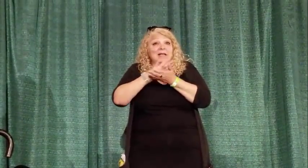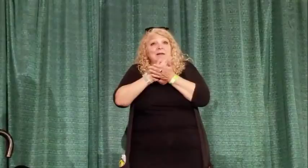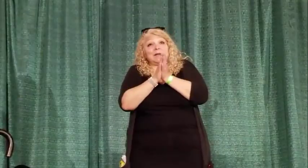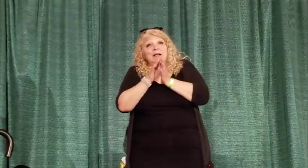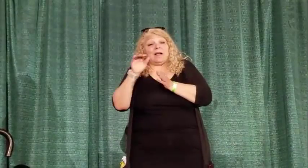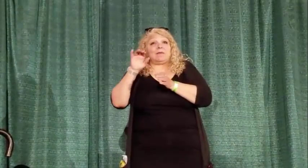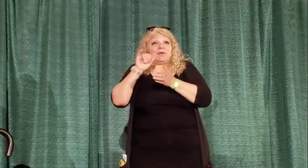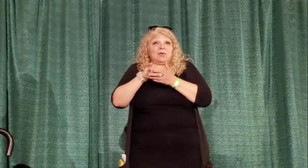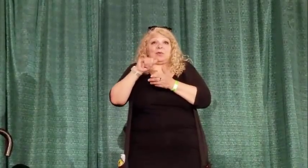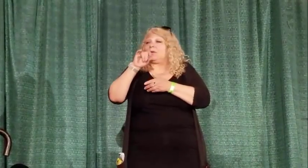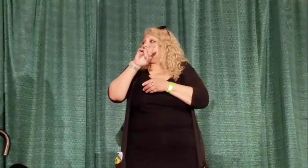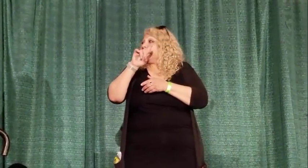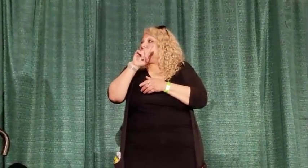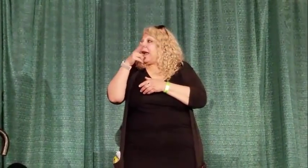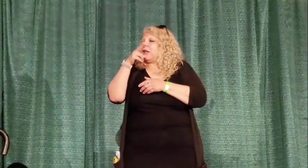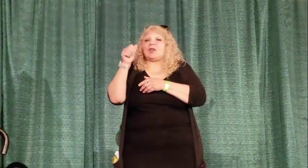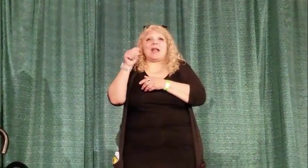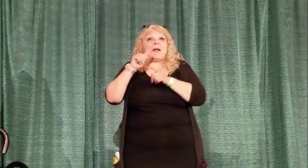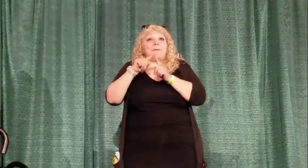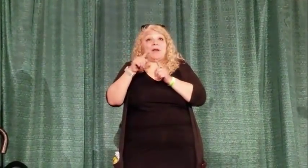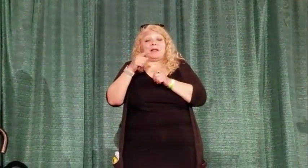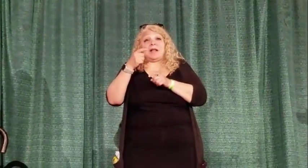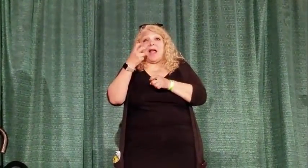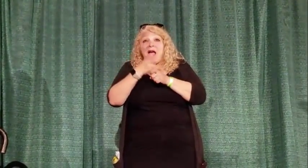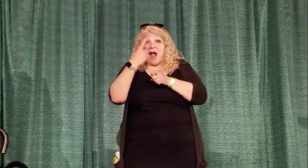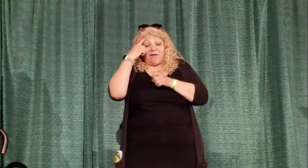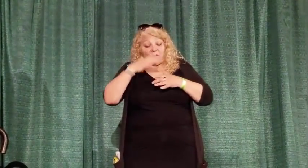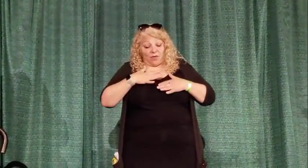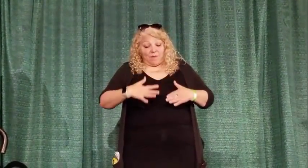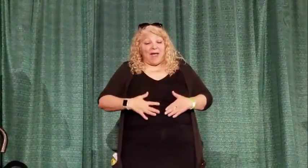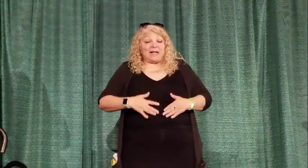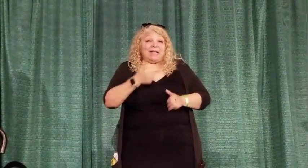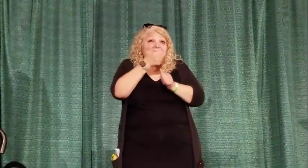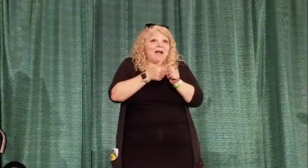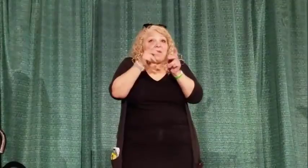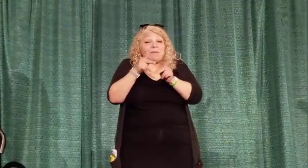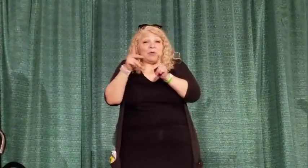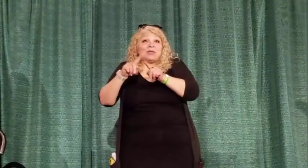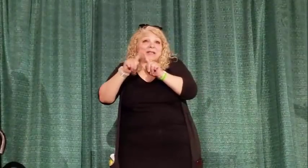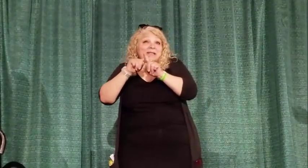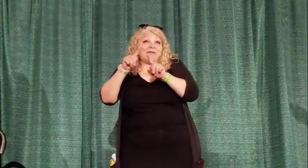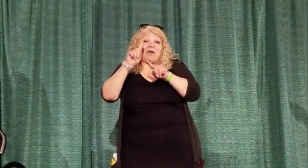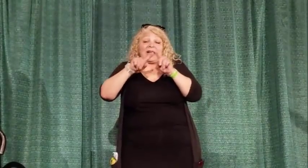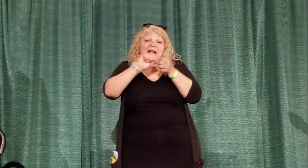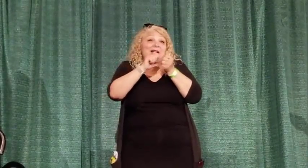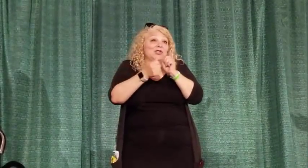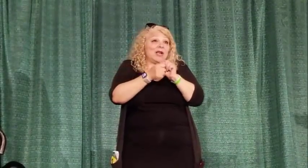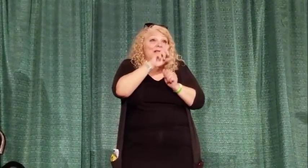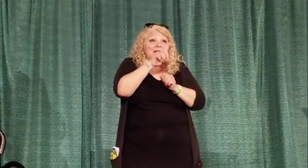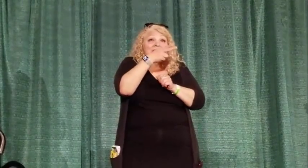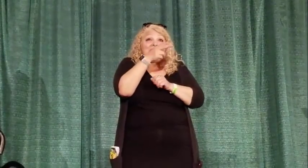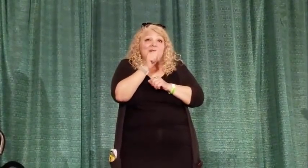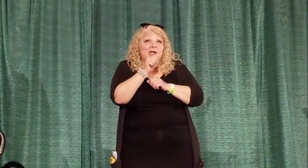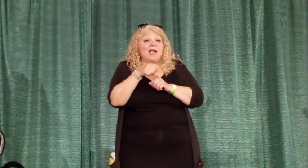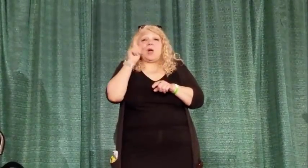EPA and DHA, but our ability to make that conversion is very different from person to person. So we can't guarantee for everybody